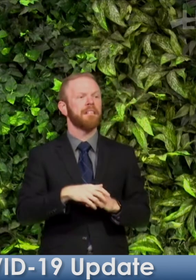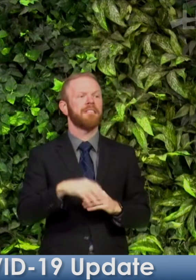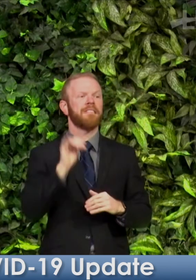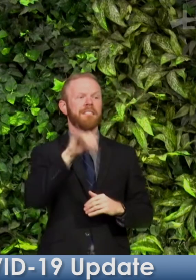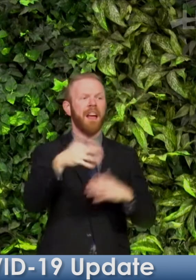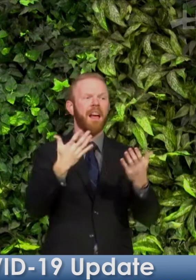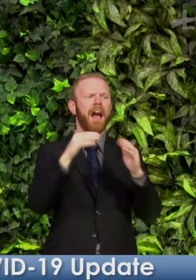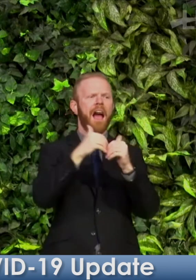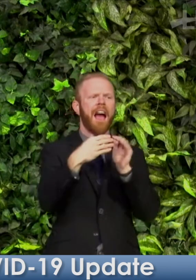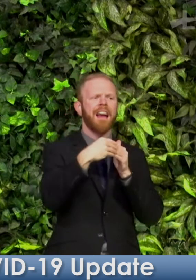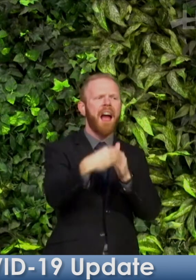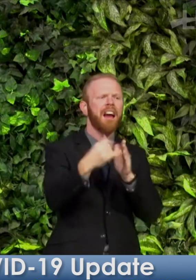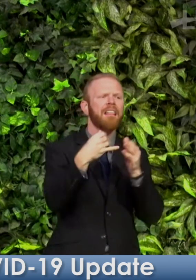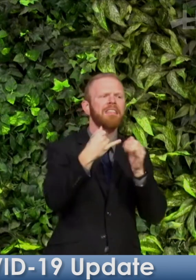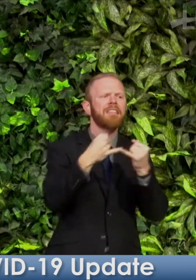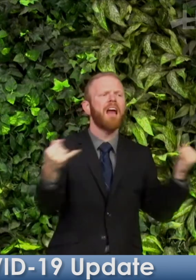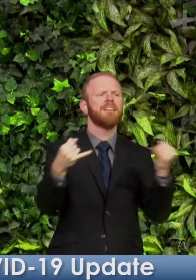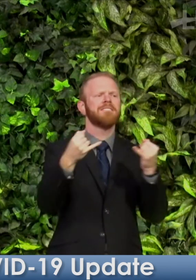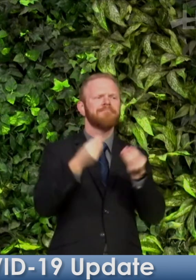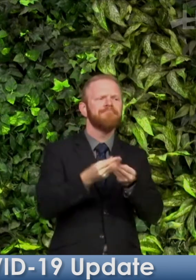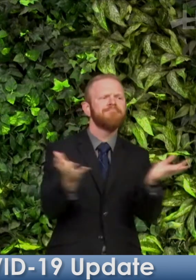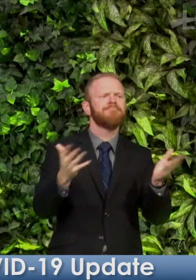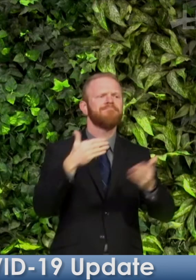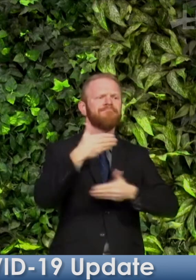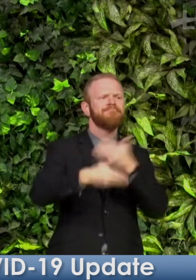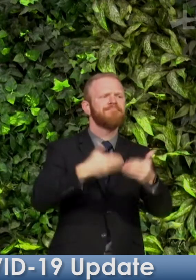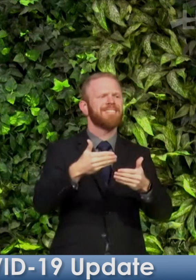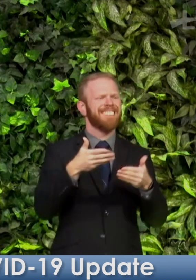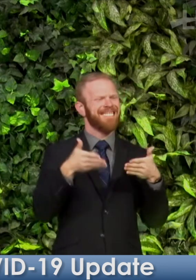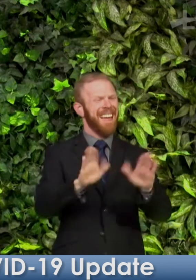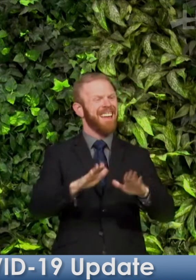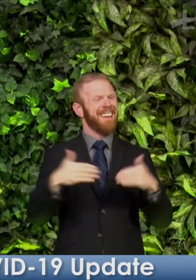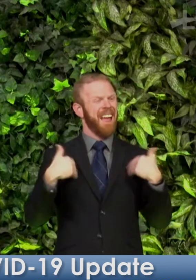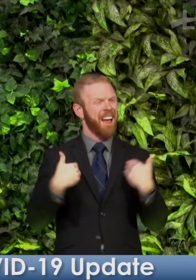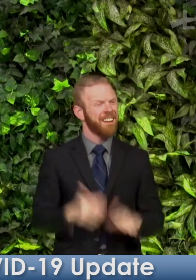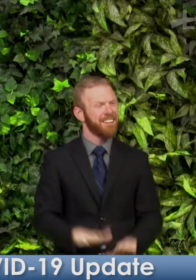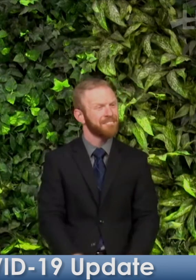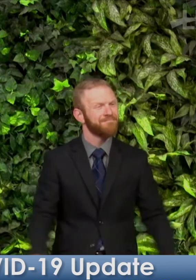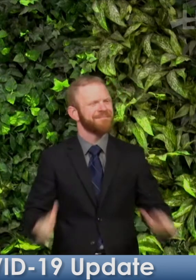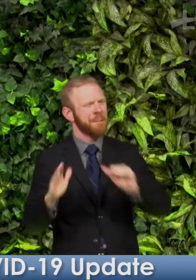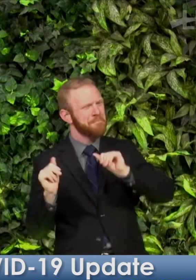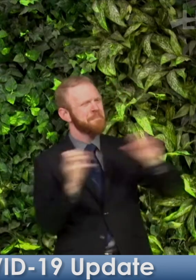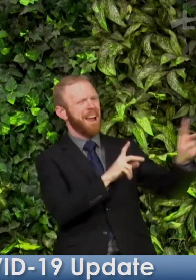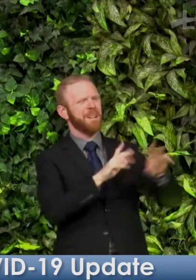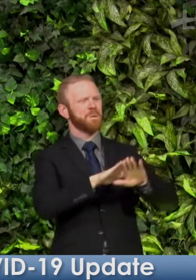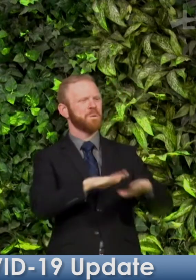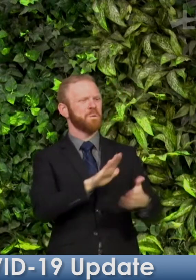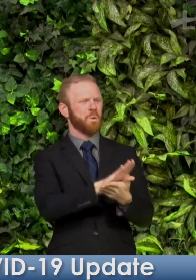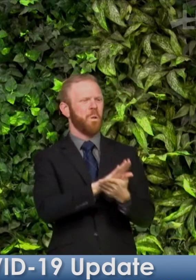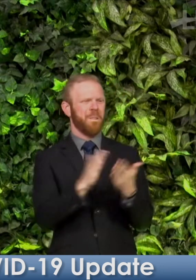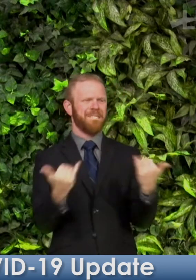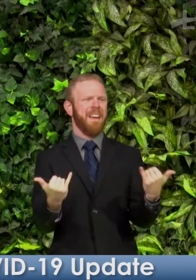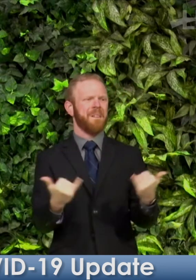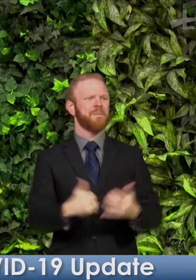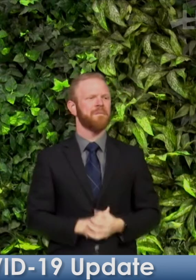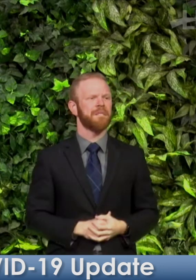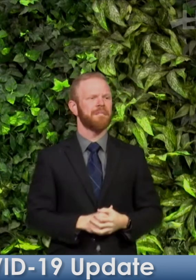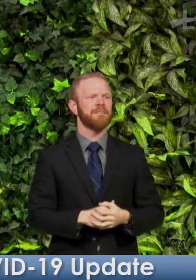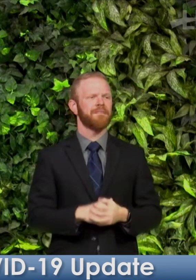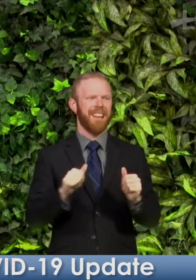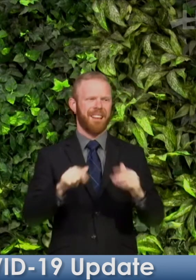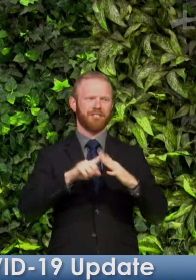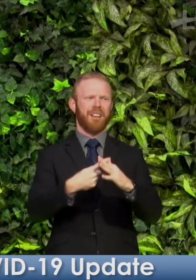reopening these youngest cohorts. We can begin that today. At the same time, we recognize we must do it safely. We